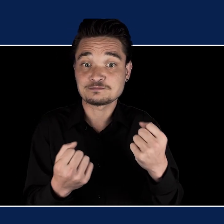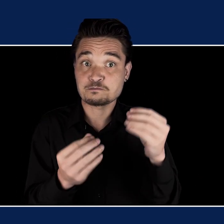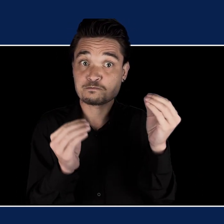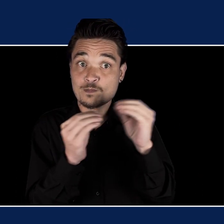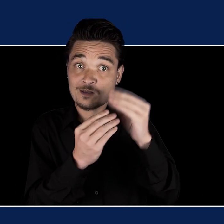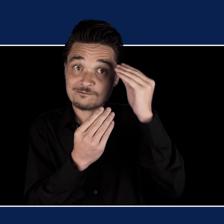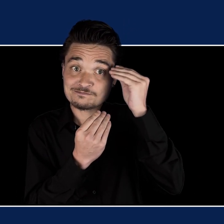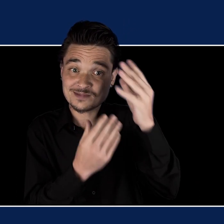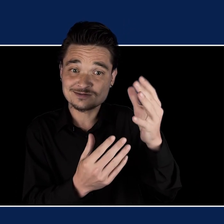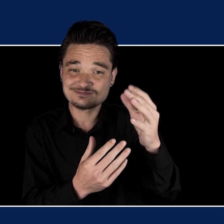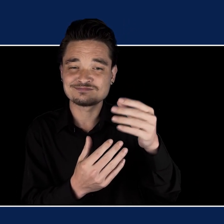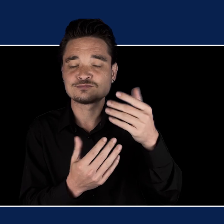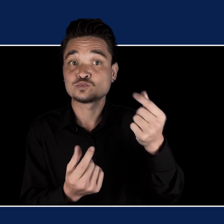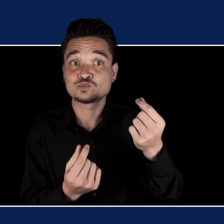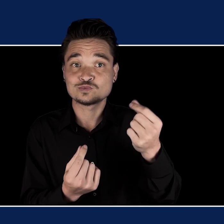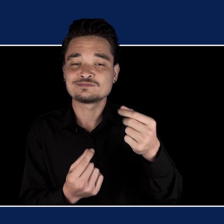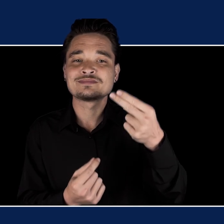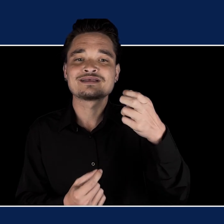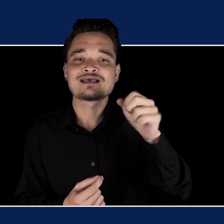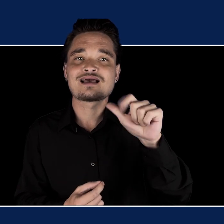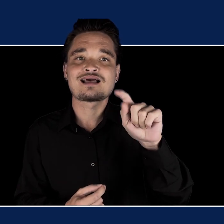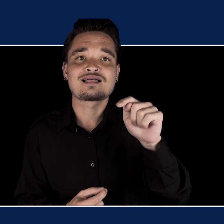at